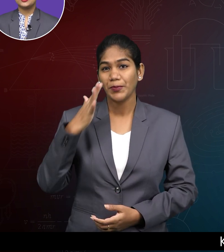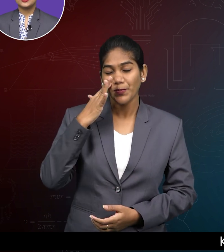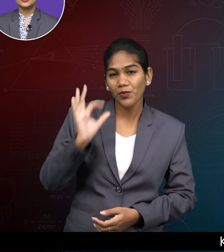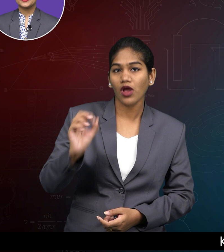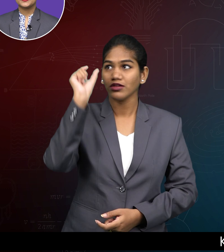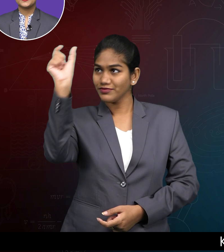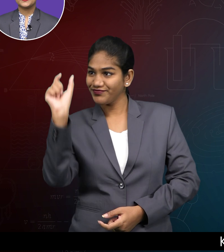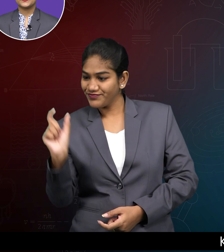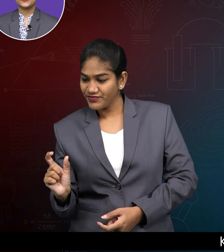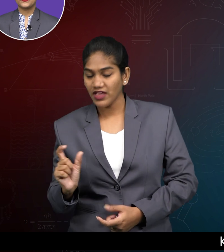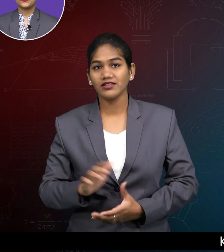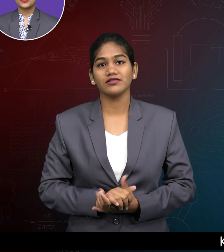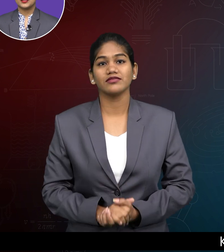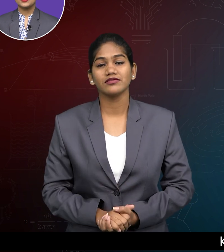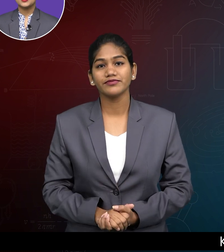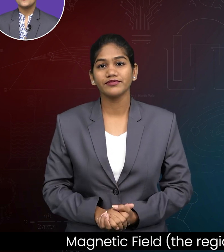Keywords.